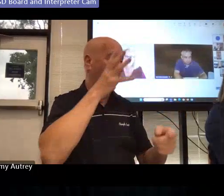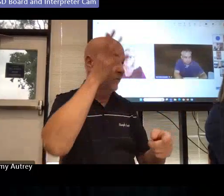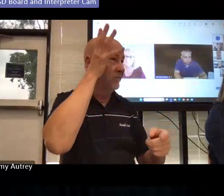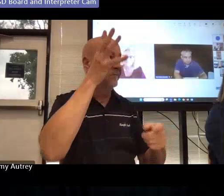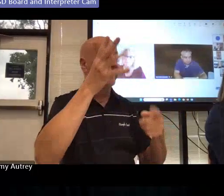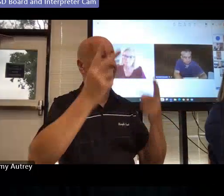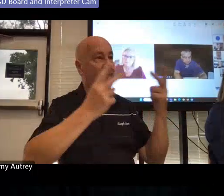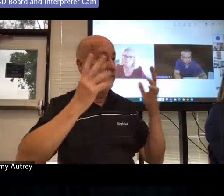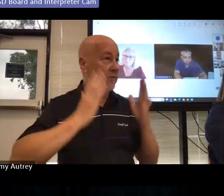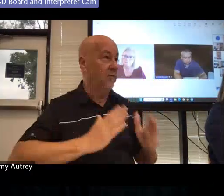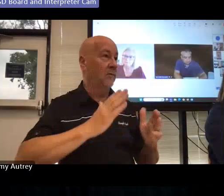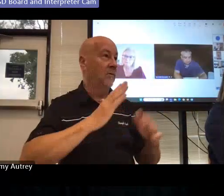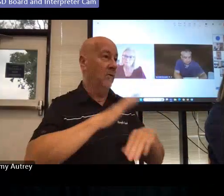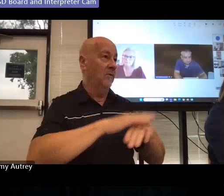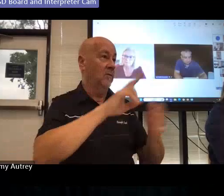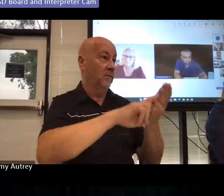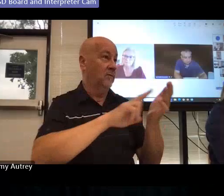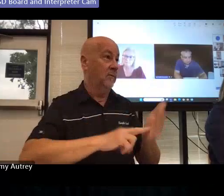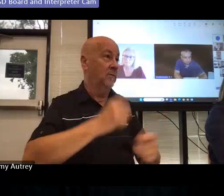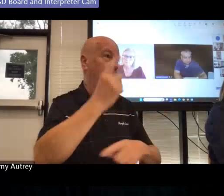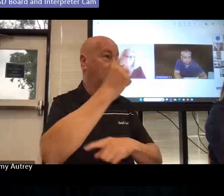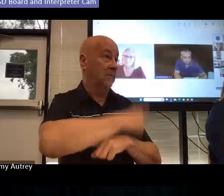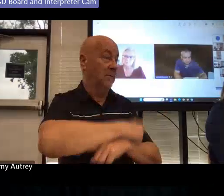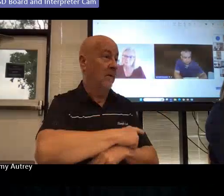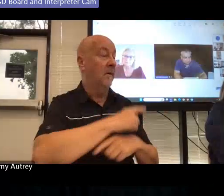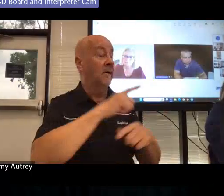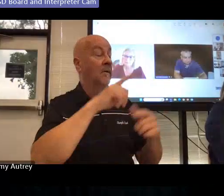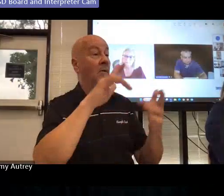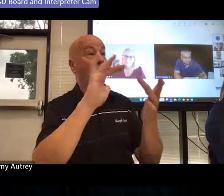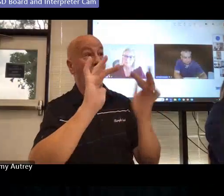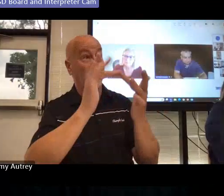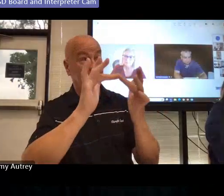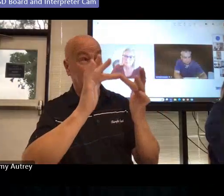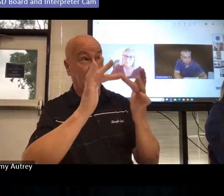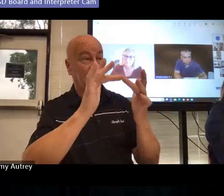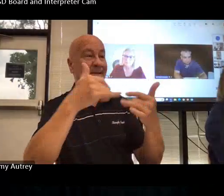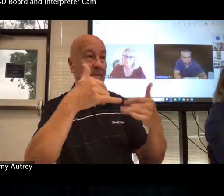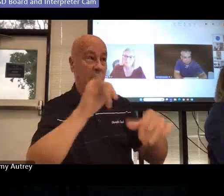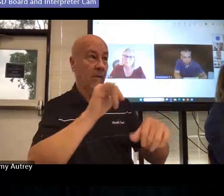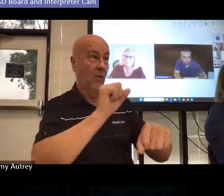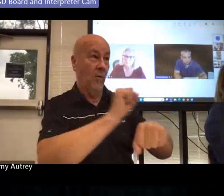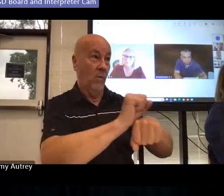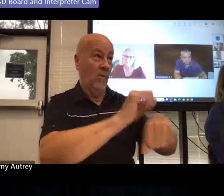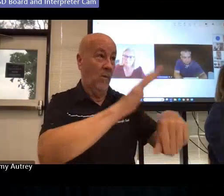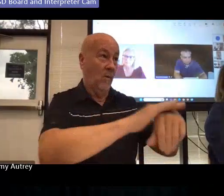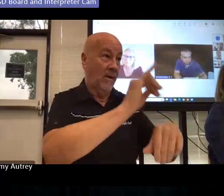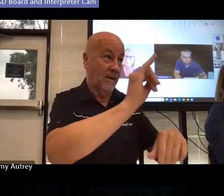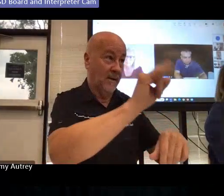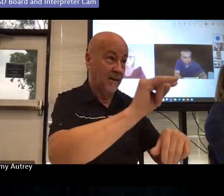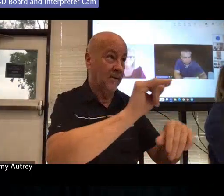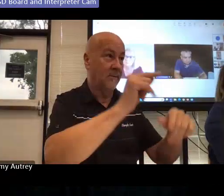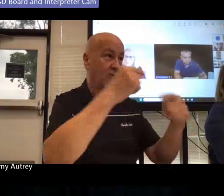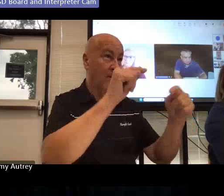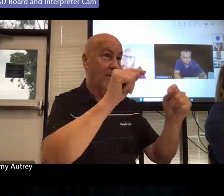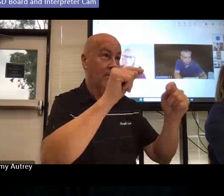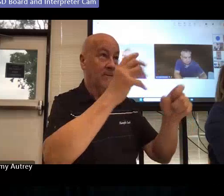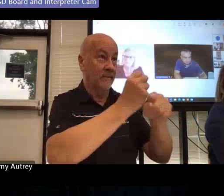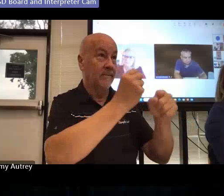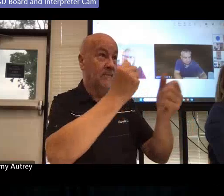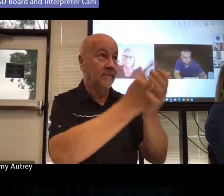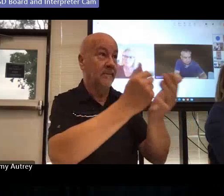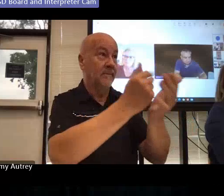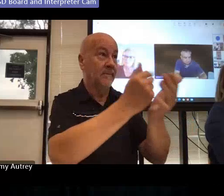able to go ahead and start handing that out to parents and visitors on registration day. And the website's still something that we're